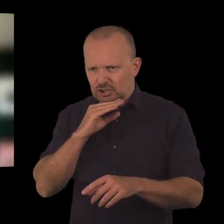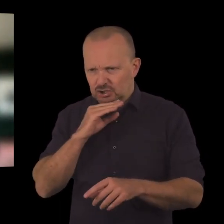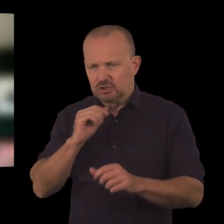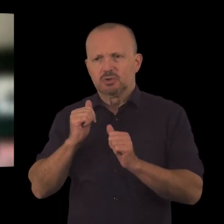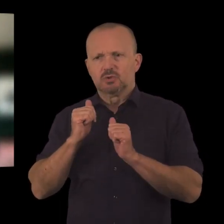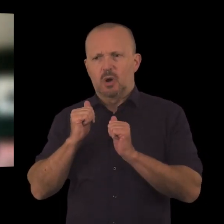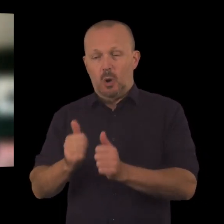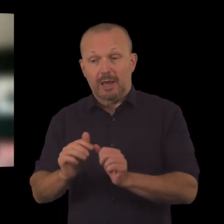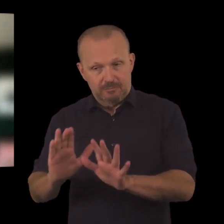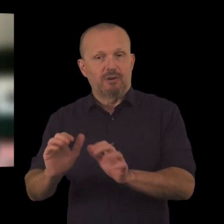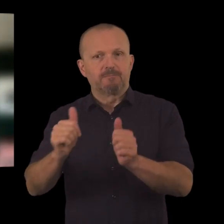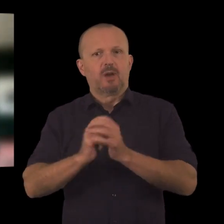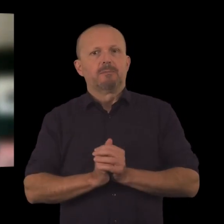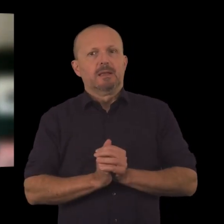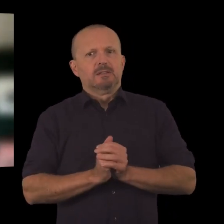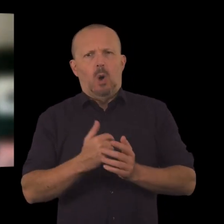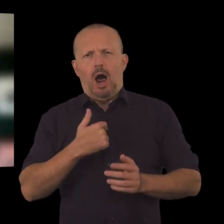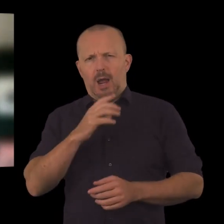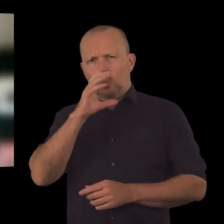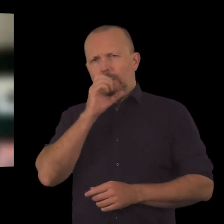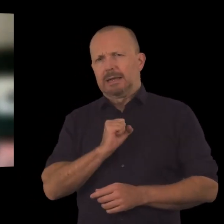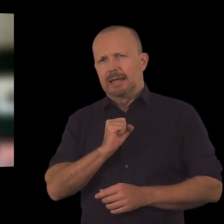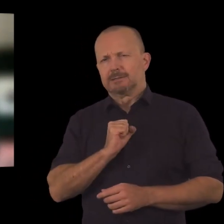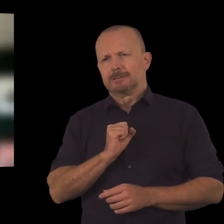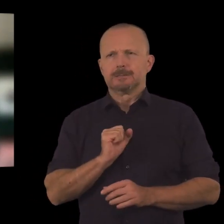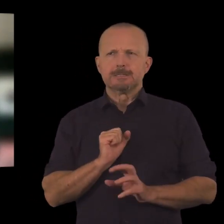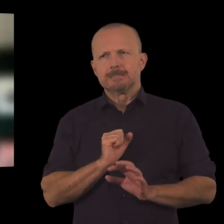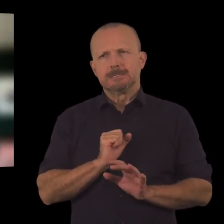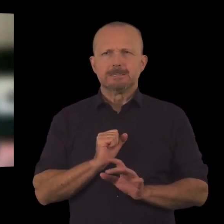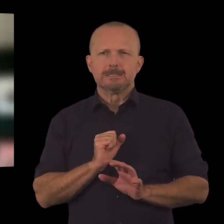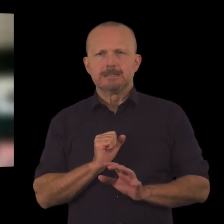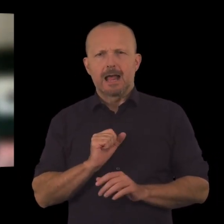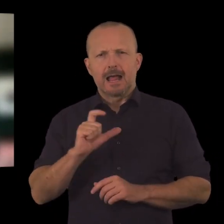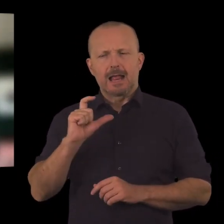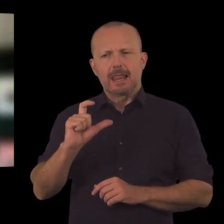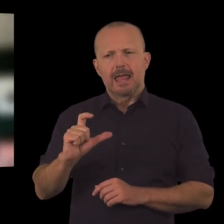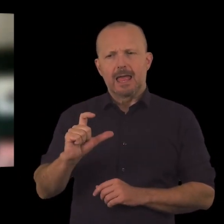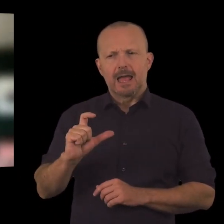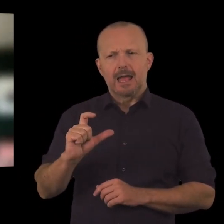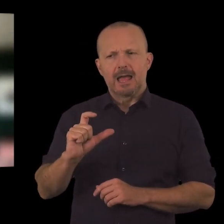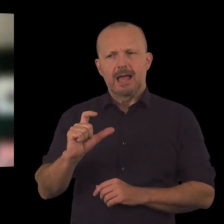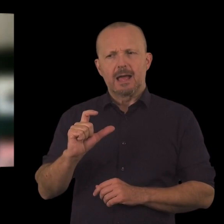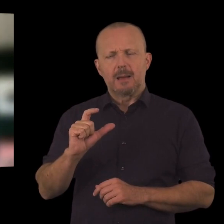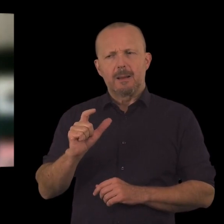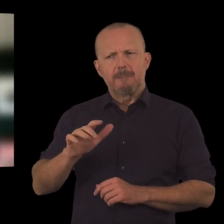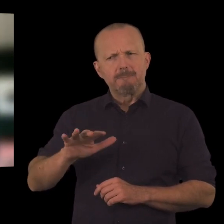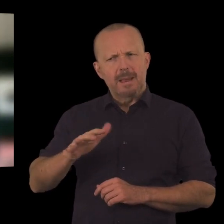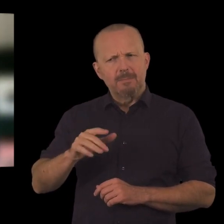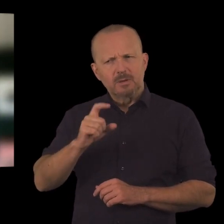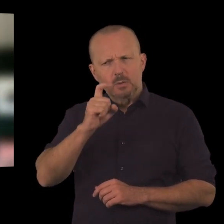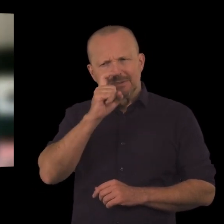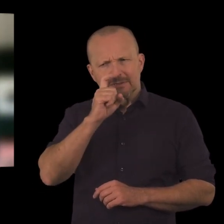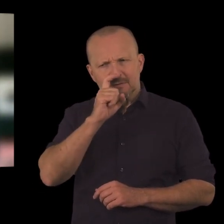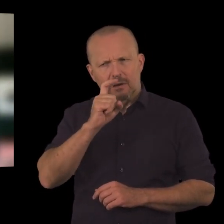Claire's sister is on TV, Claire has epilepsy, and Claire is eating lunch. Well, all right, I'm going to